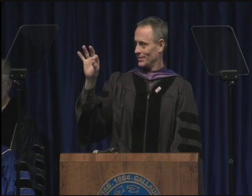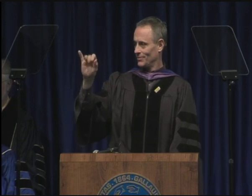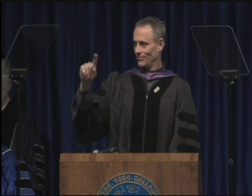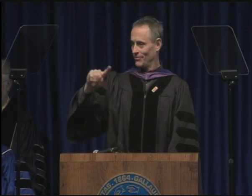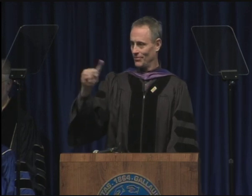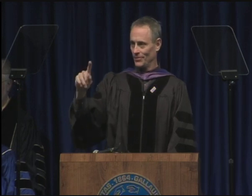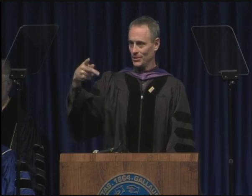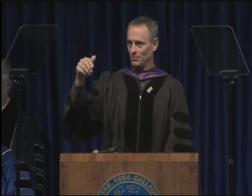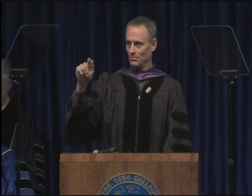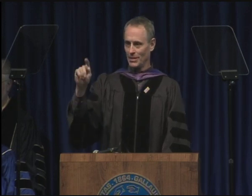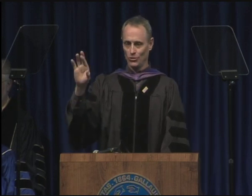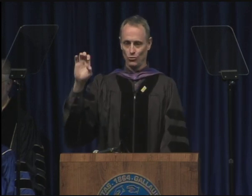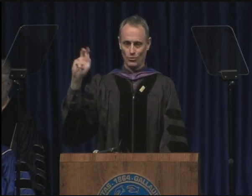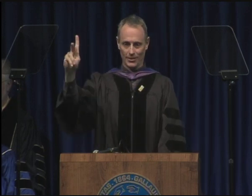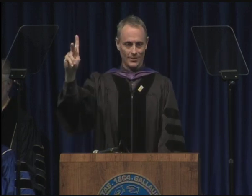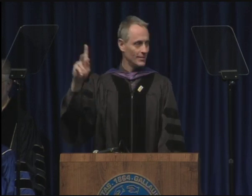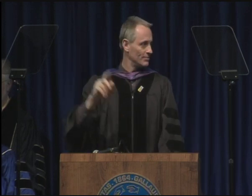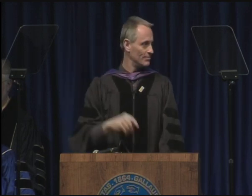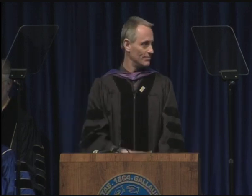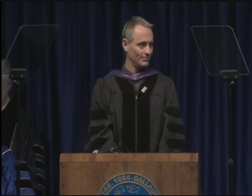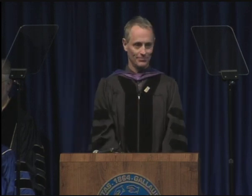Georgina Fitzpatrick.